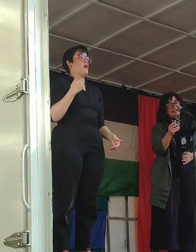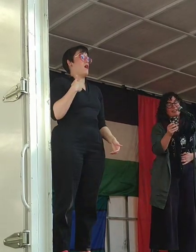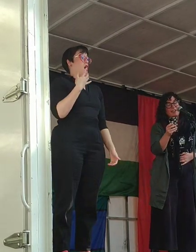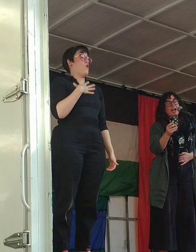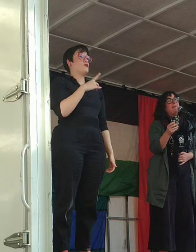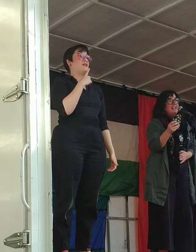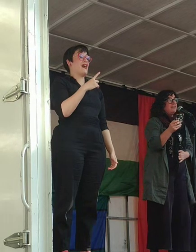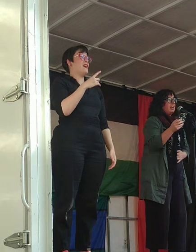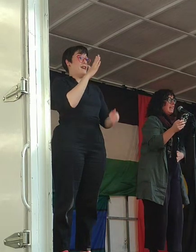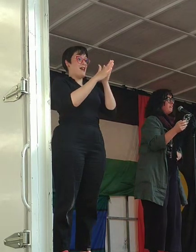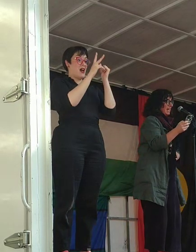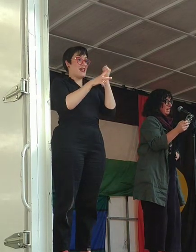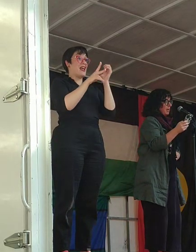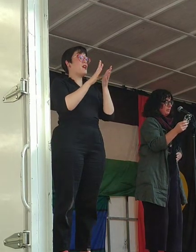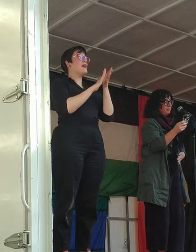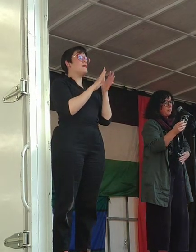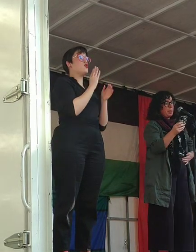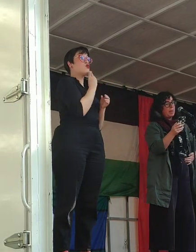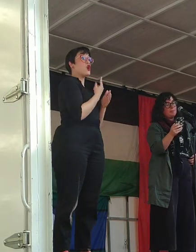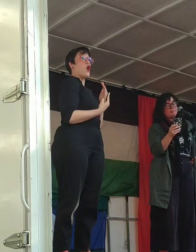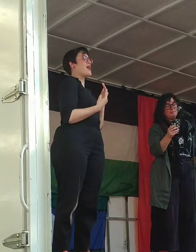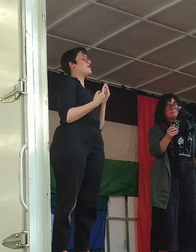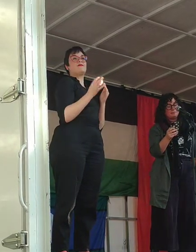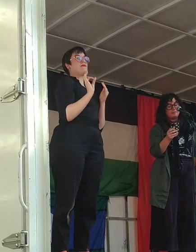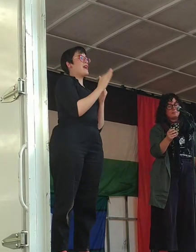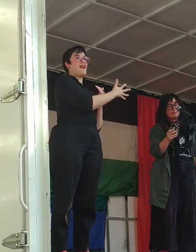say never again, I mean never again for anyone.